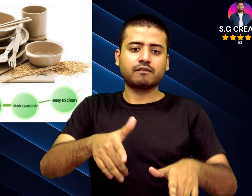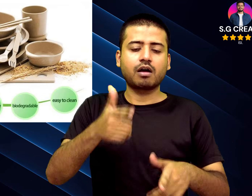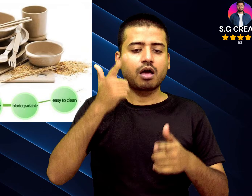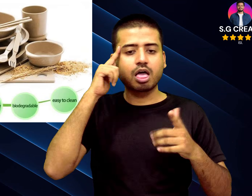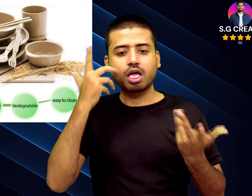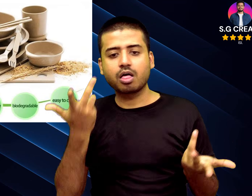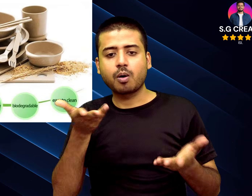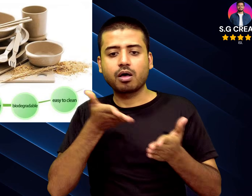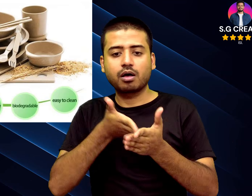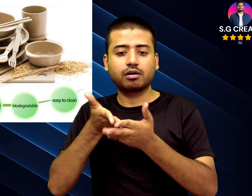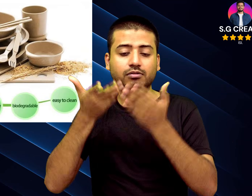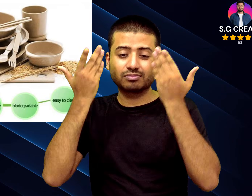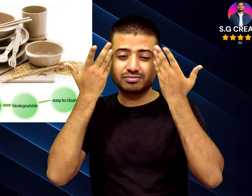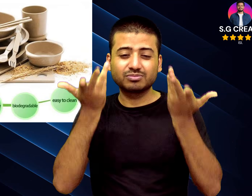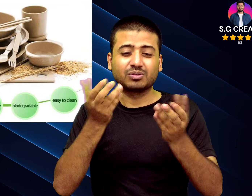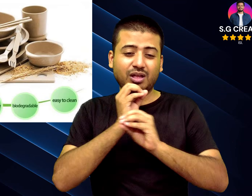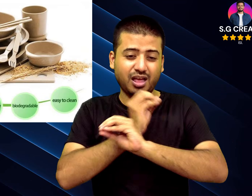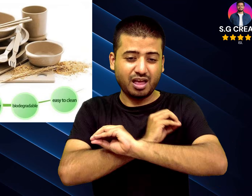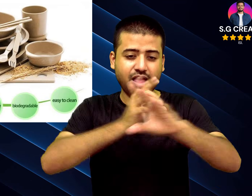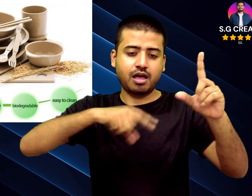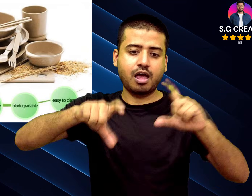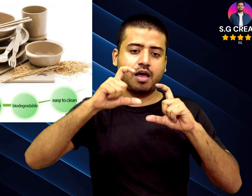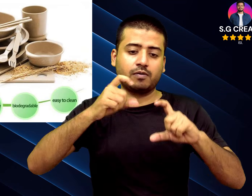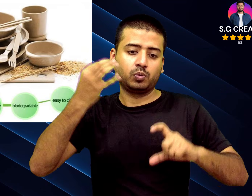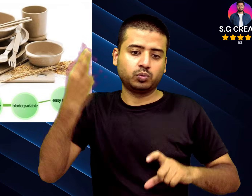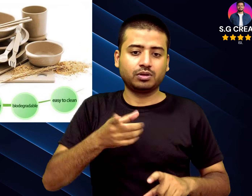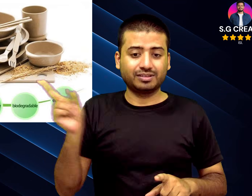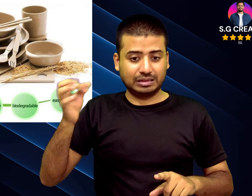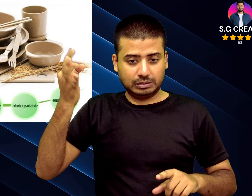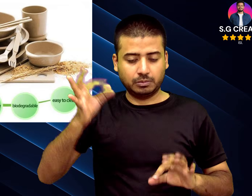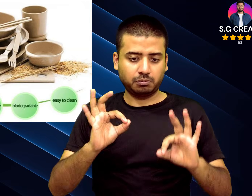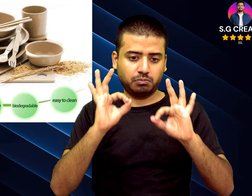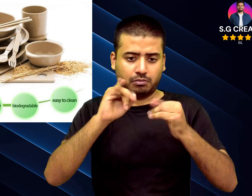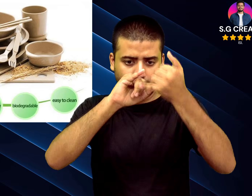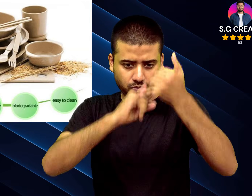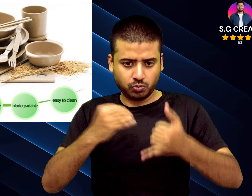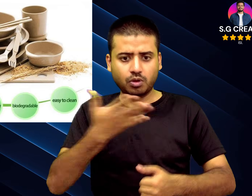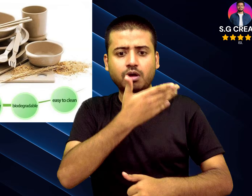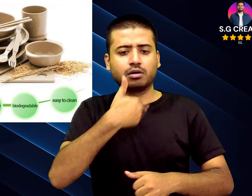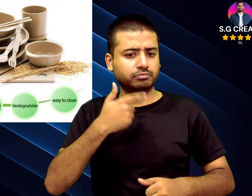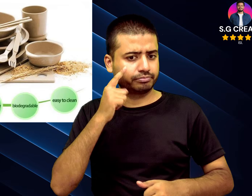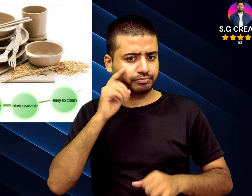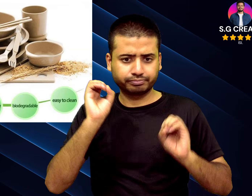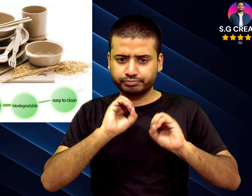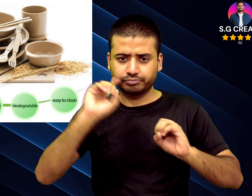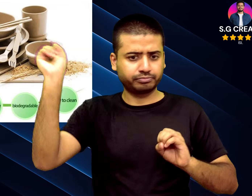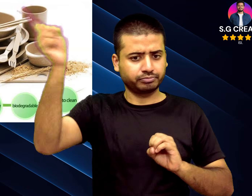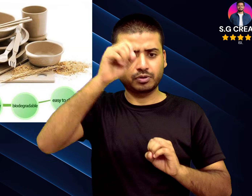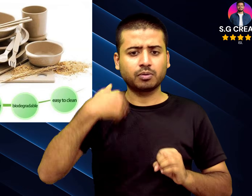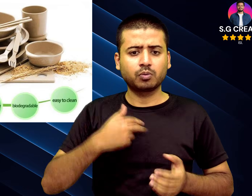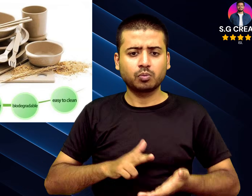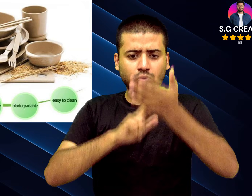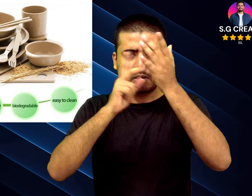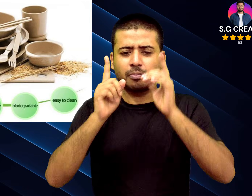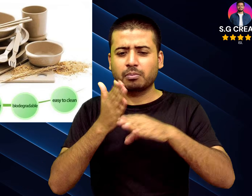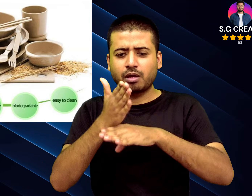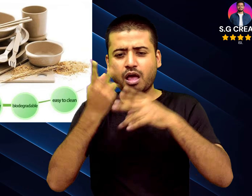strictly avoided. Instead, manufacturers compound the rice husk powder with natural, plant-based binders. These